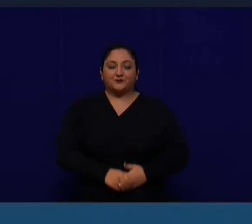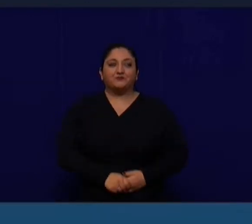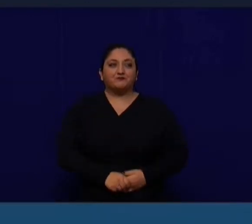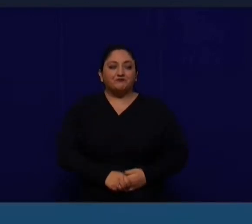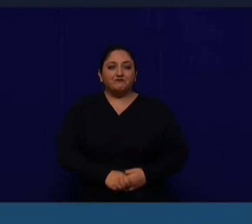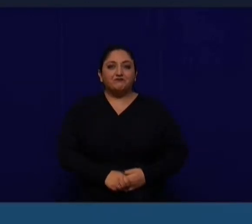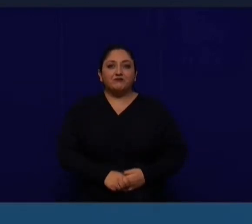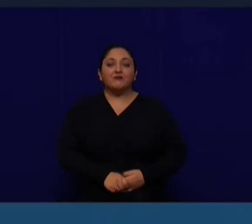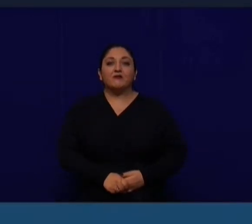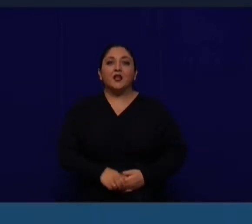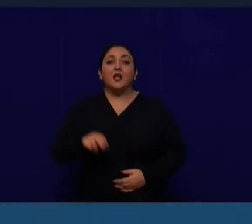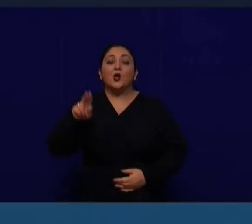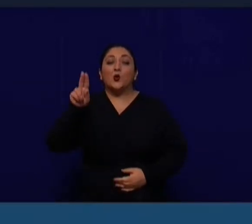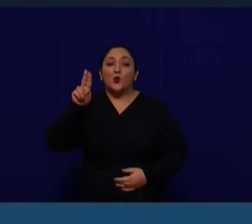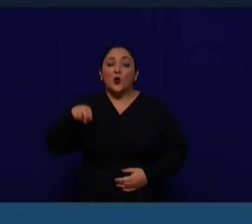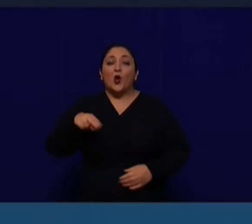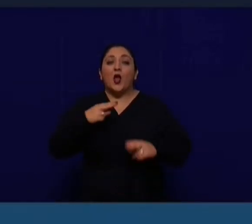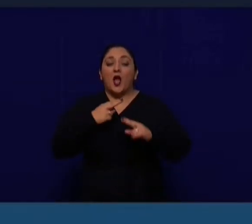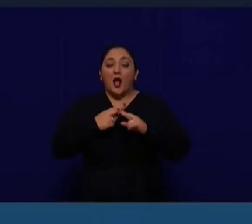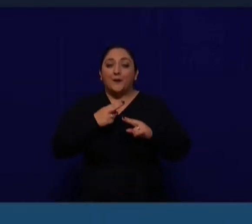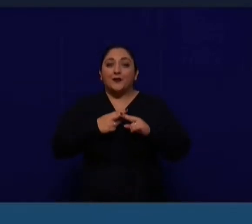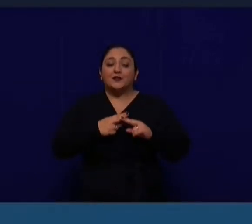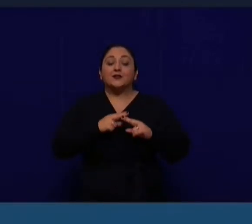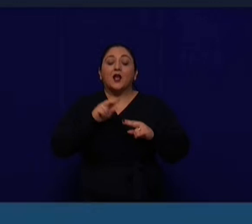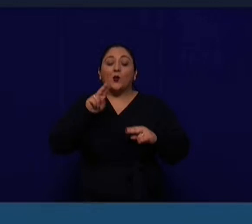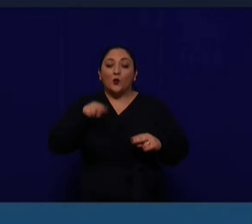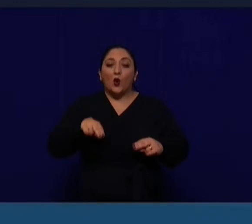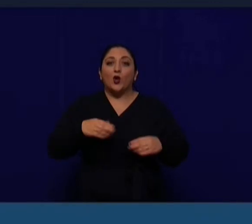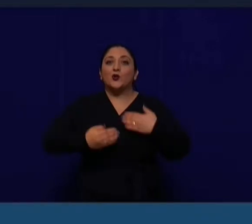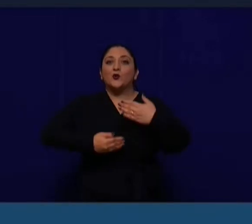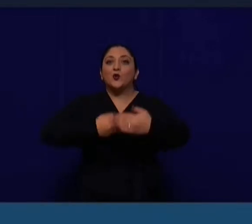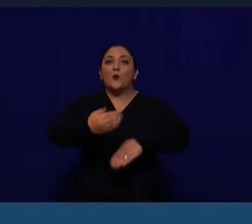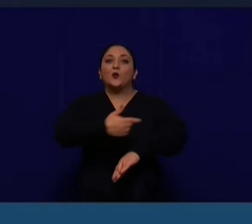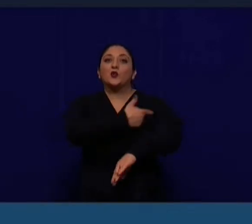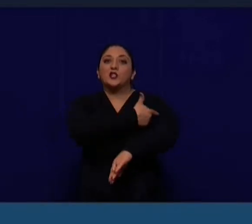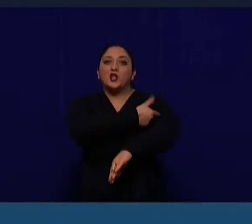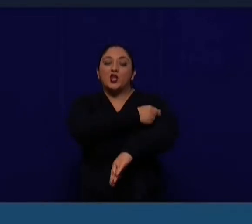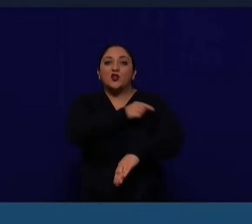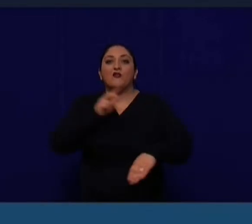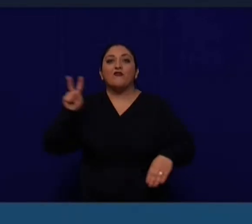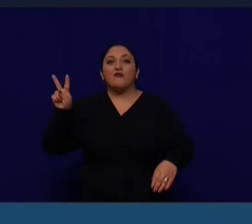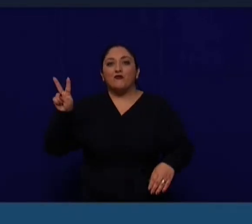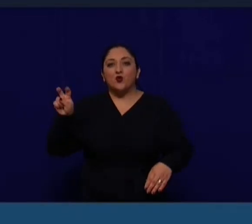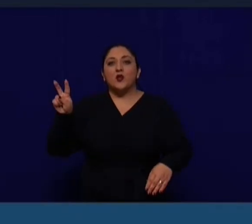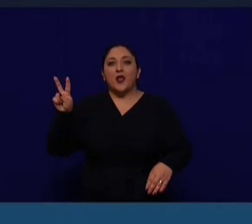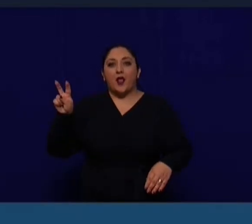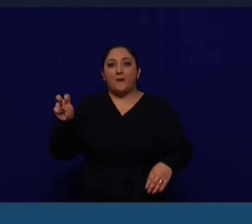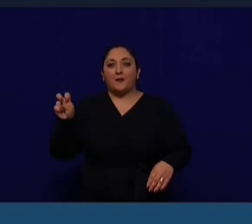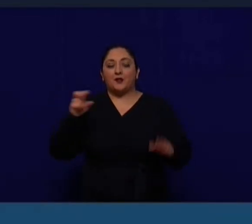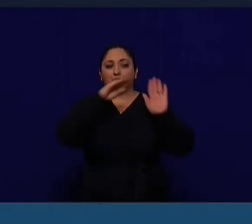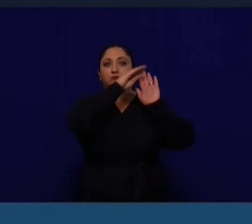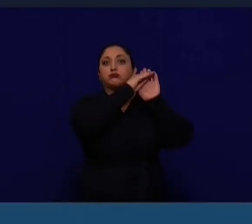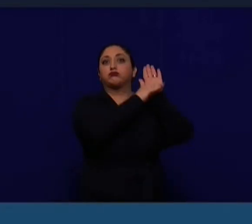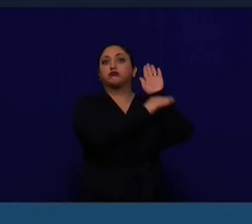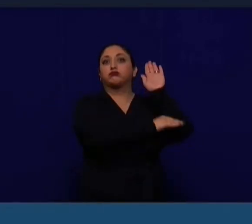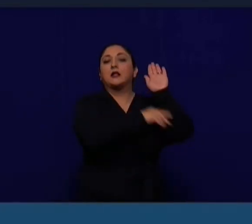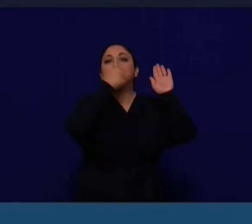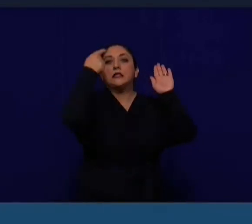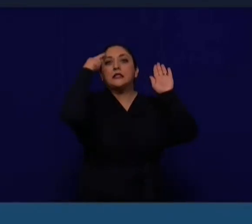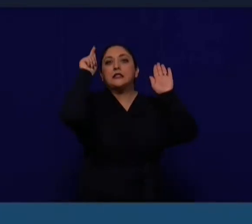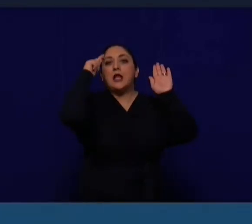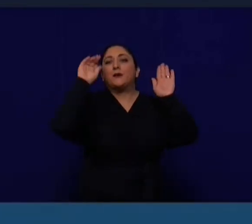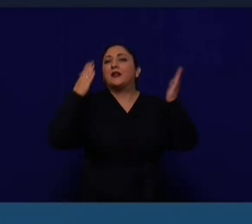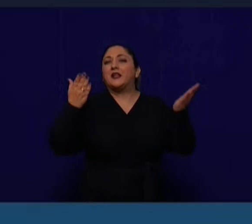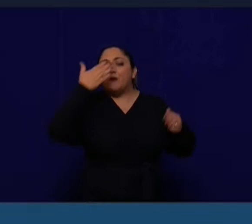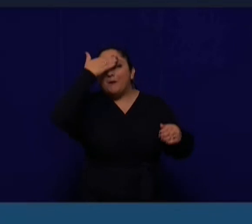Madankollu wkoll aħna għandna bħalissa għaddej dak il-grupp ta' nies li huma l-vulnerabbli fejn hemm lista sħiħa ta' kundizzjonijiet